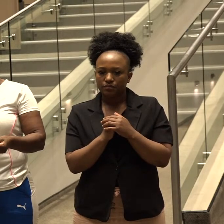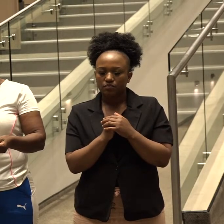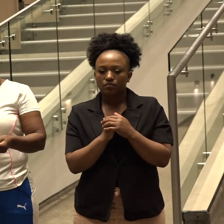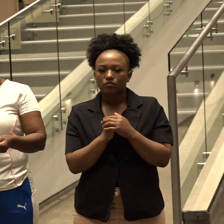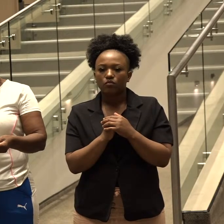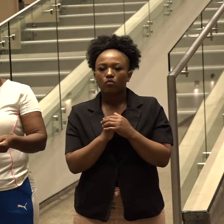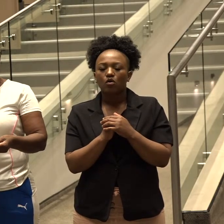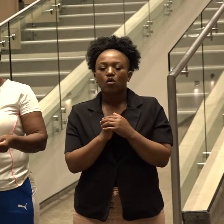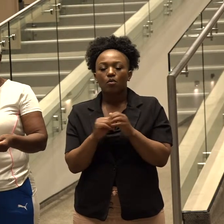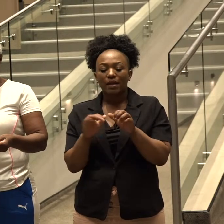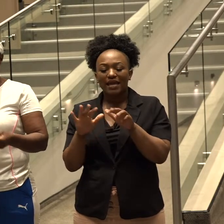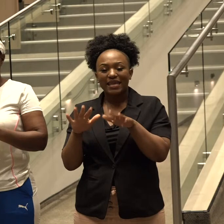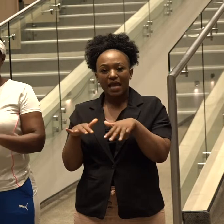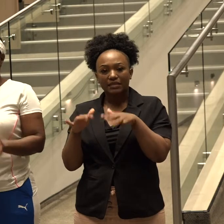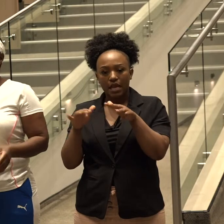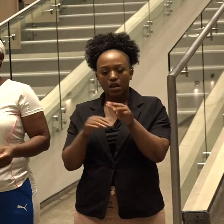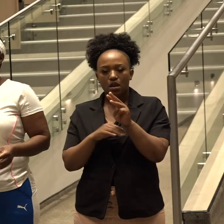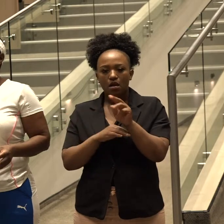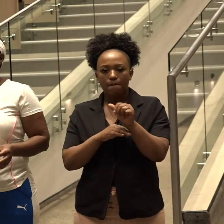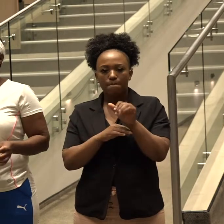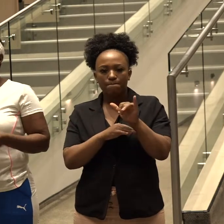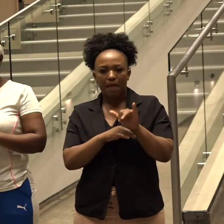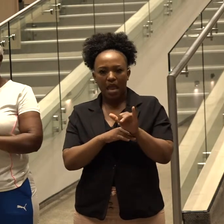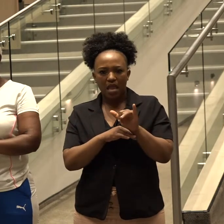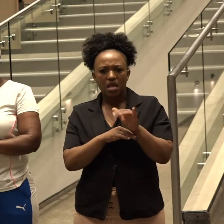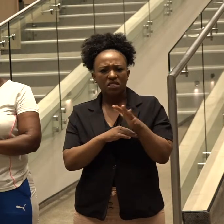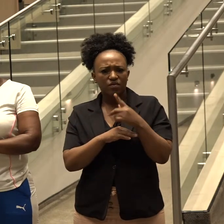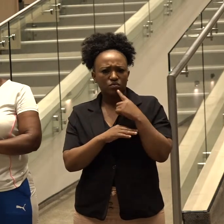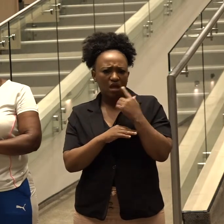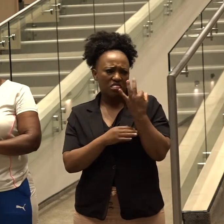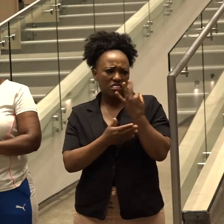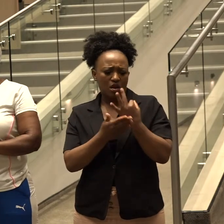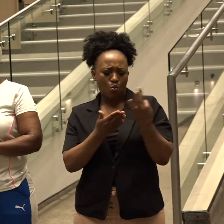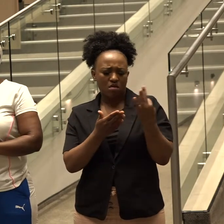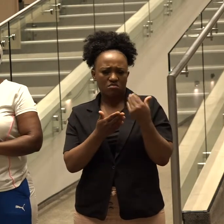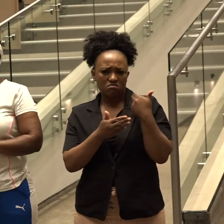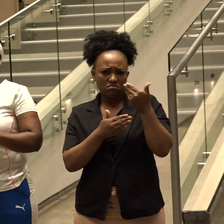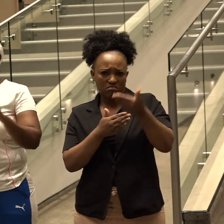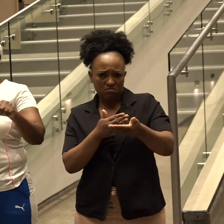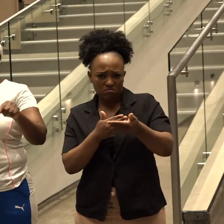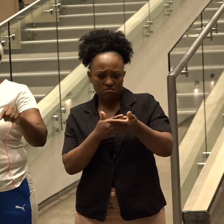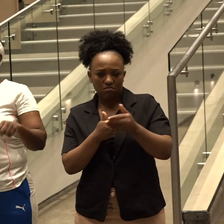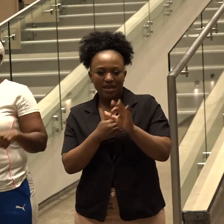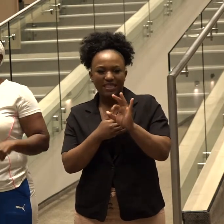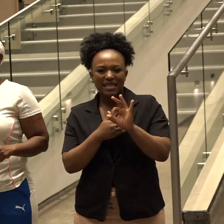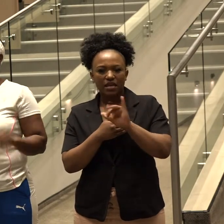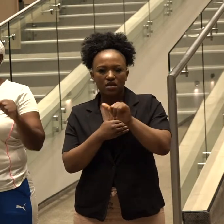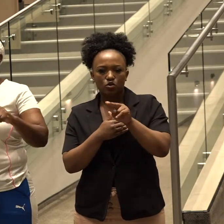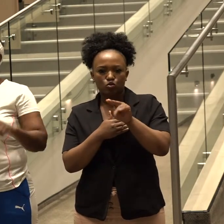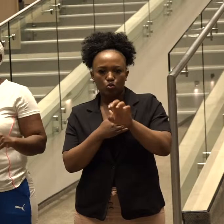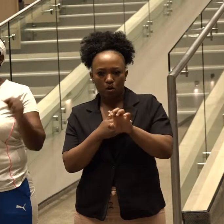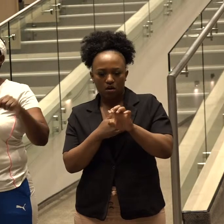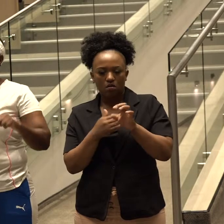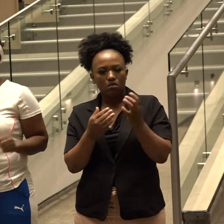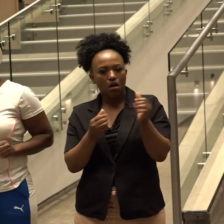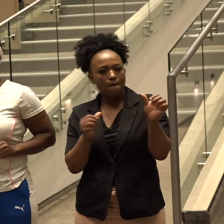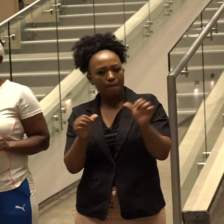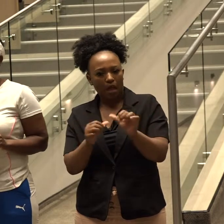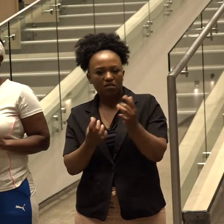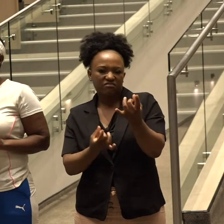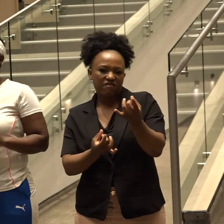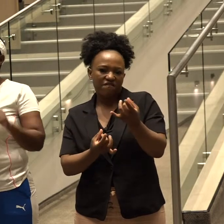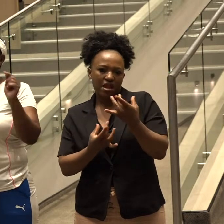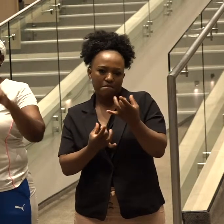got in 19th of May but after three weeks which kid is back in